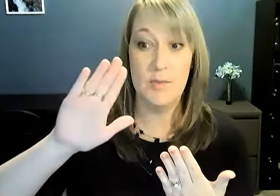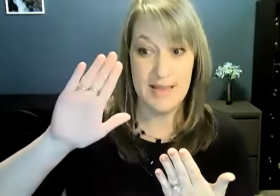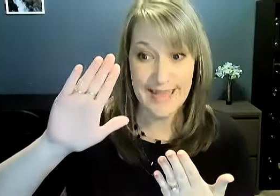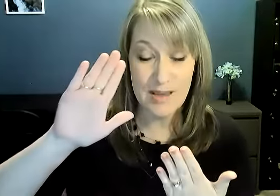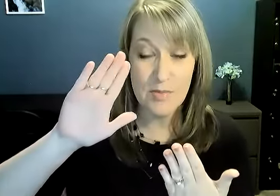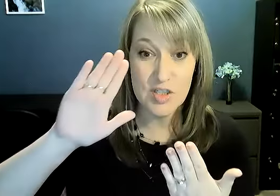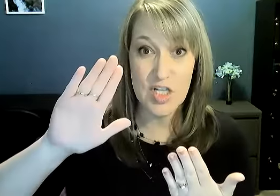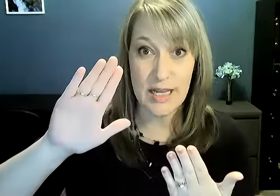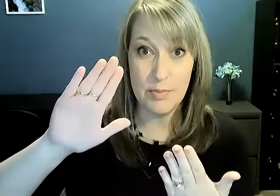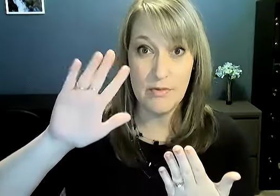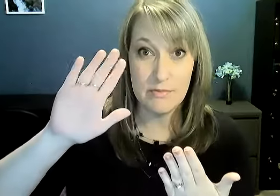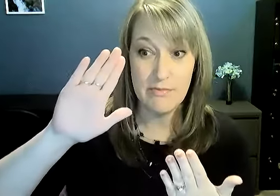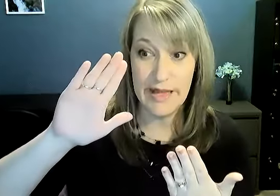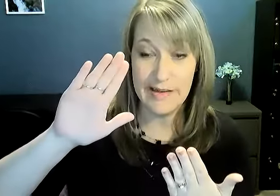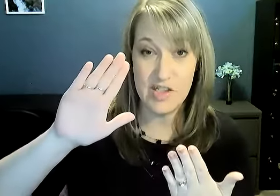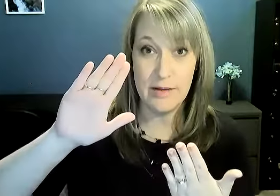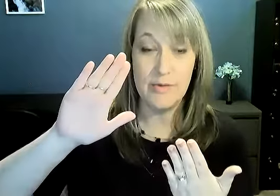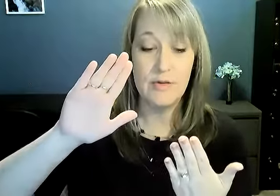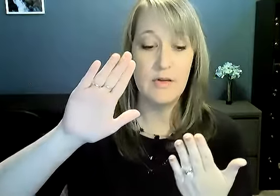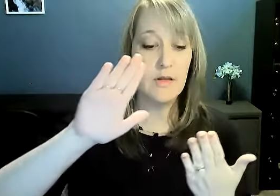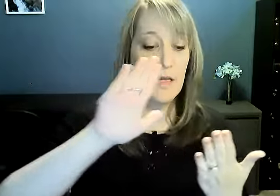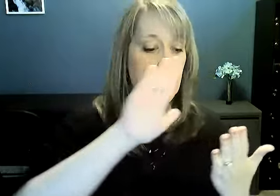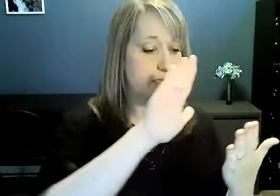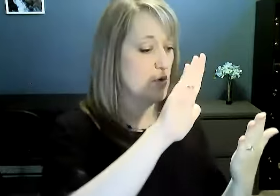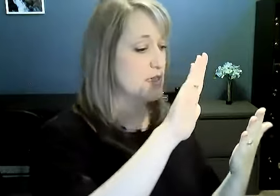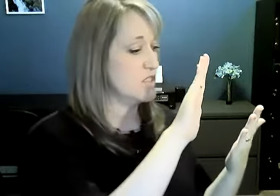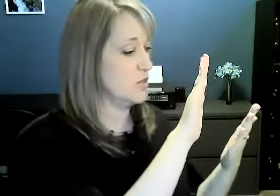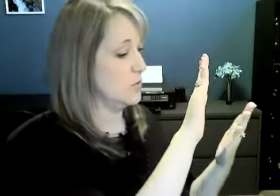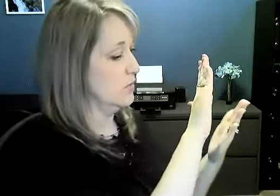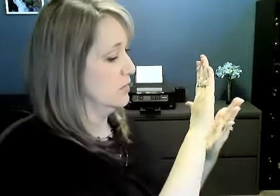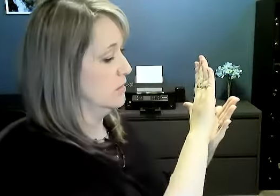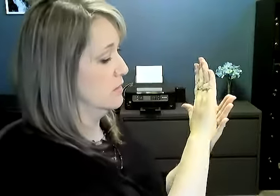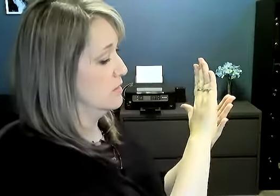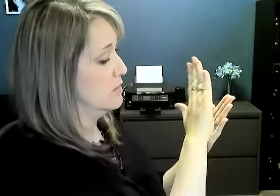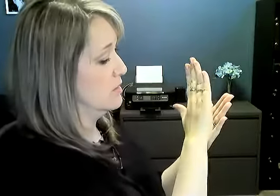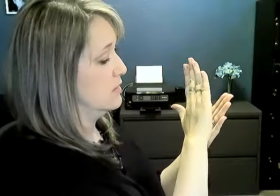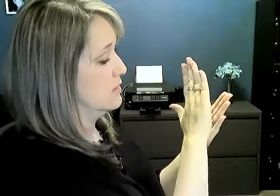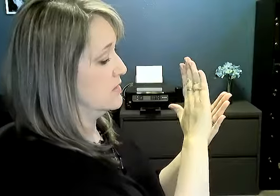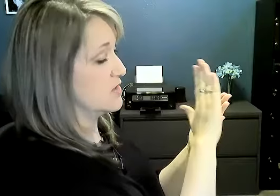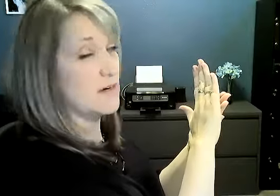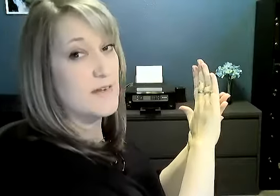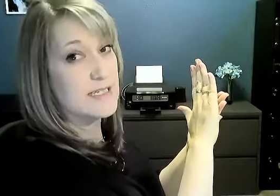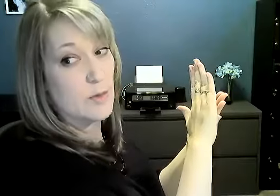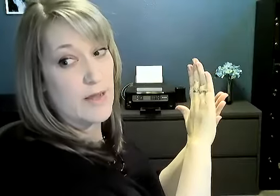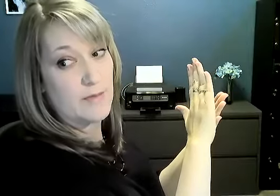be the same shape, flat hand shape. It's going to start facing away from